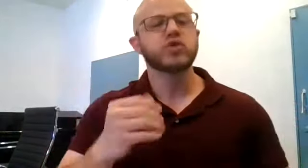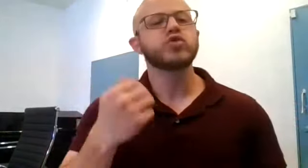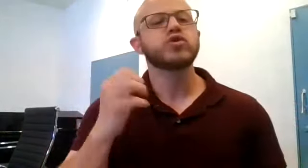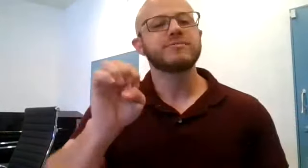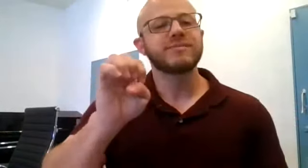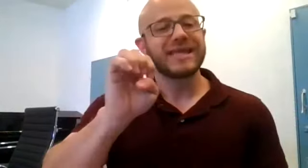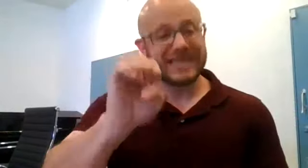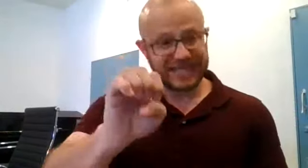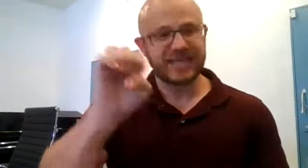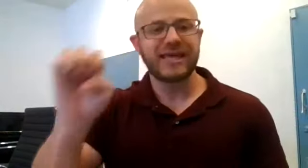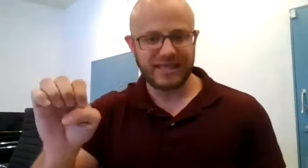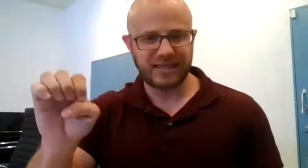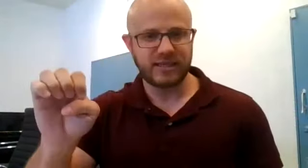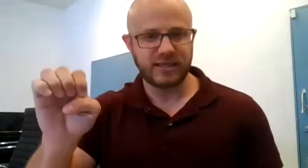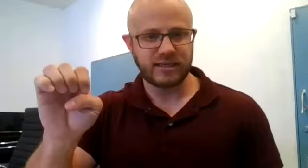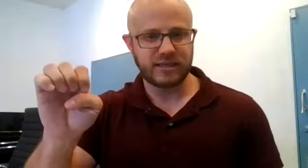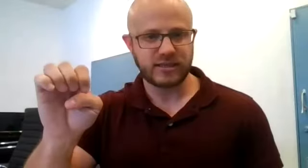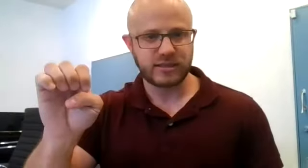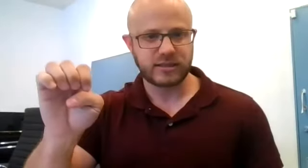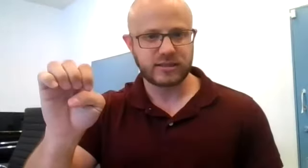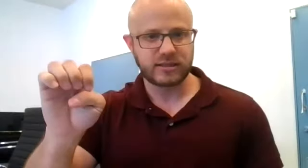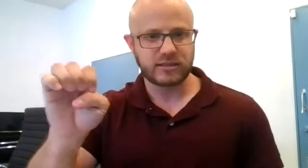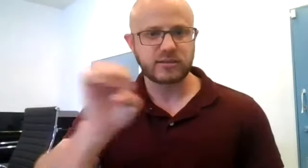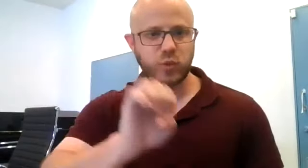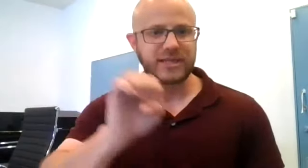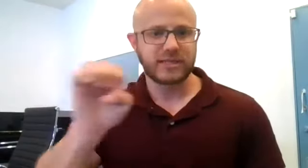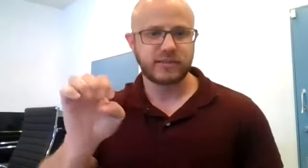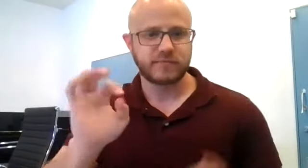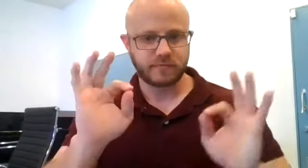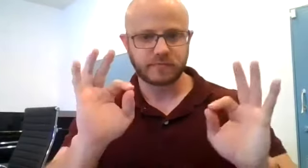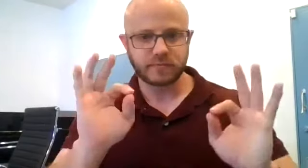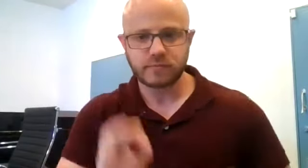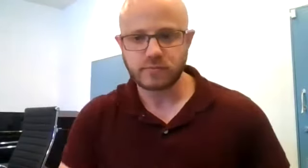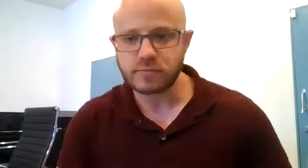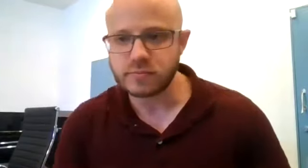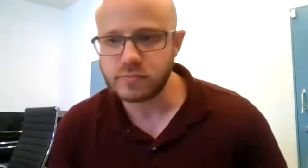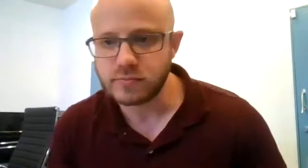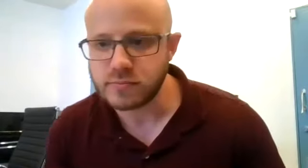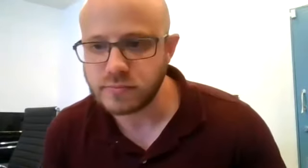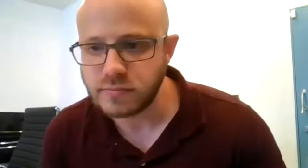that with the E. We bounce the E and we move it towards the right. If you're a lefty, you move it towards the left.